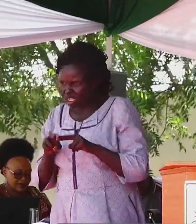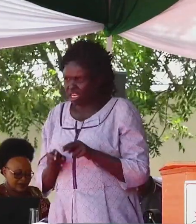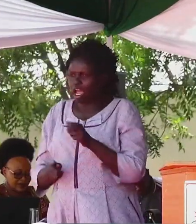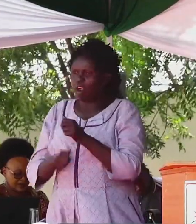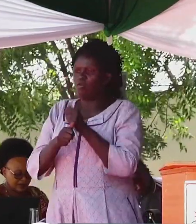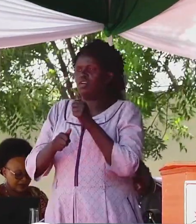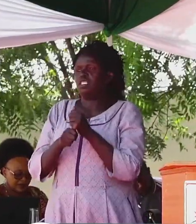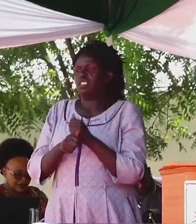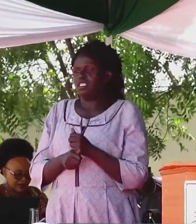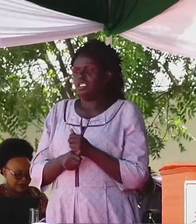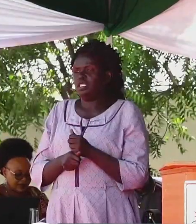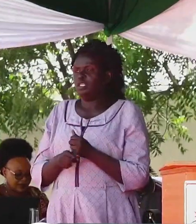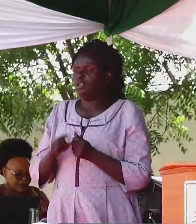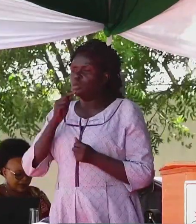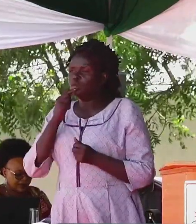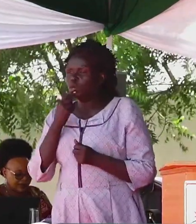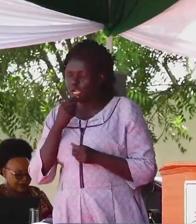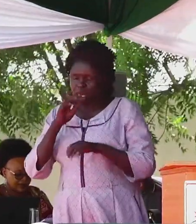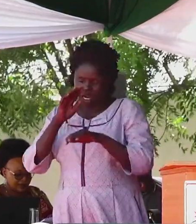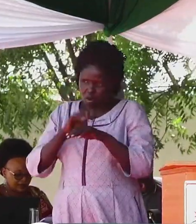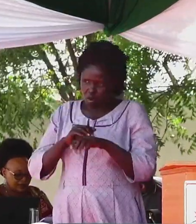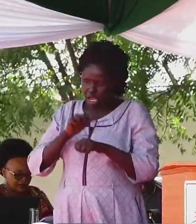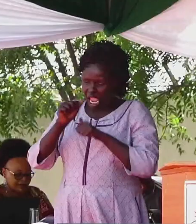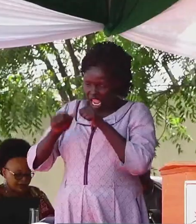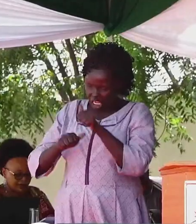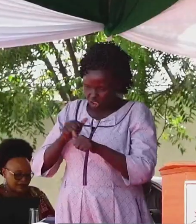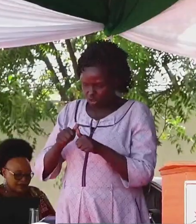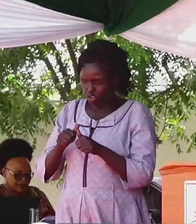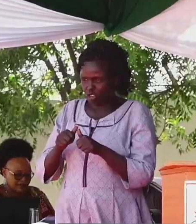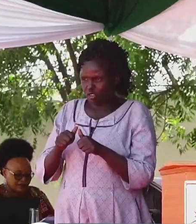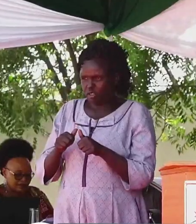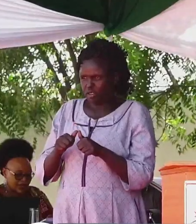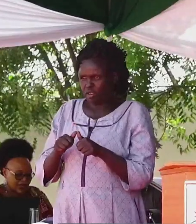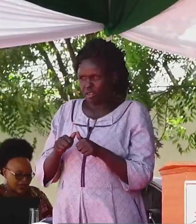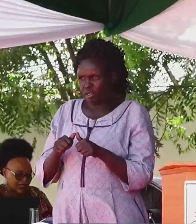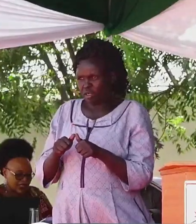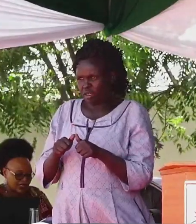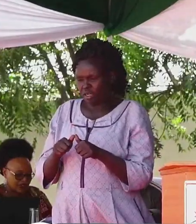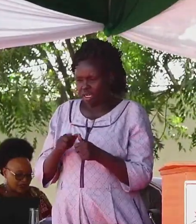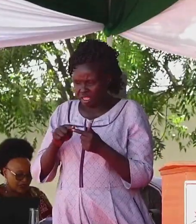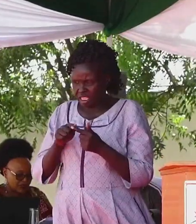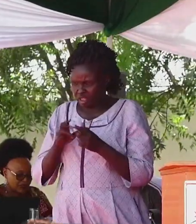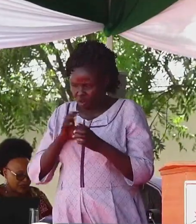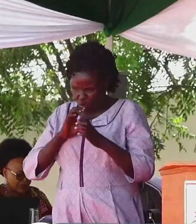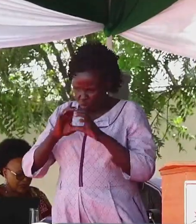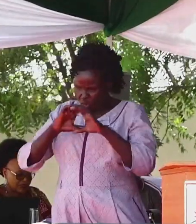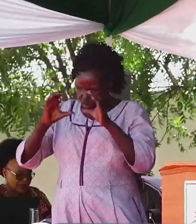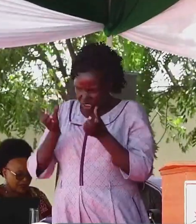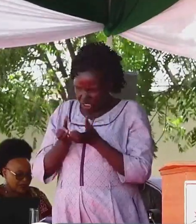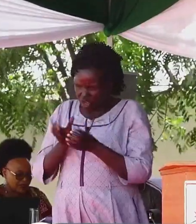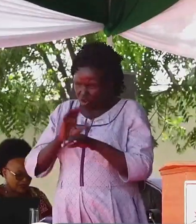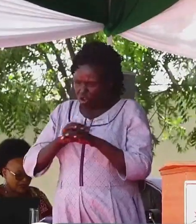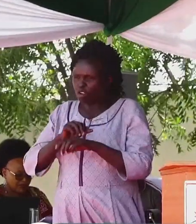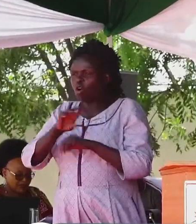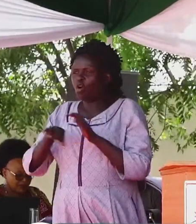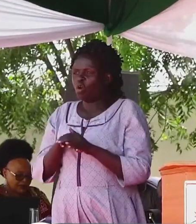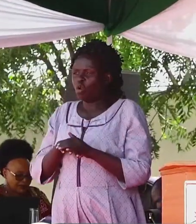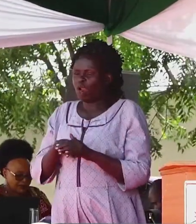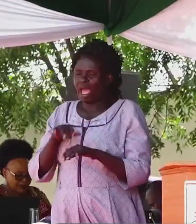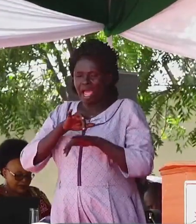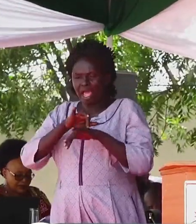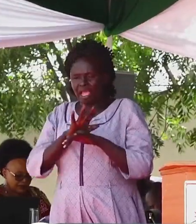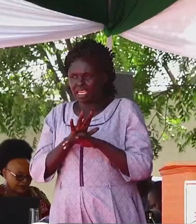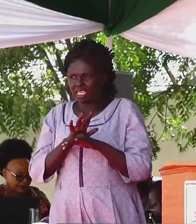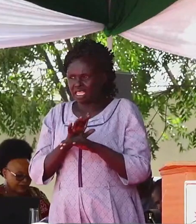Now, the Turkana call to action. This communique calls on all early childhood